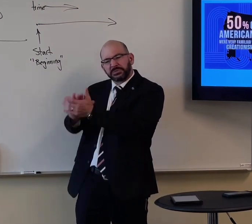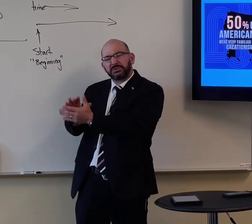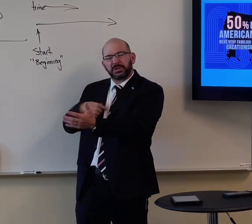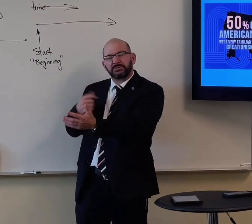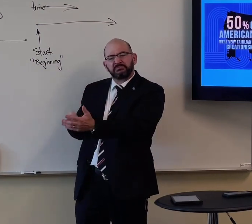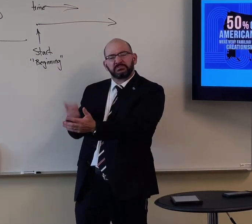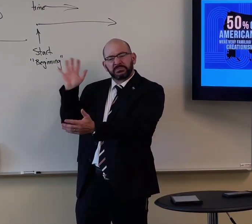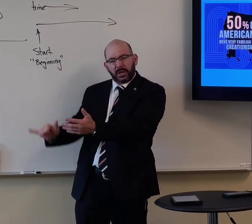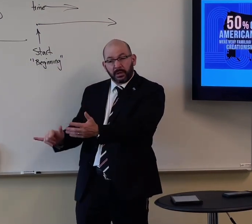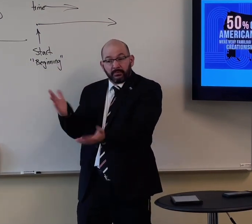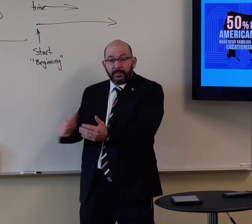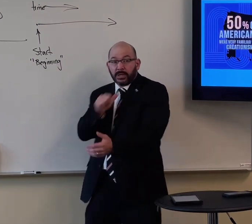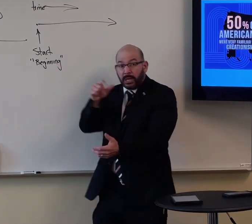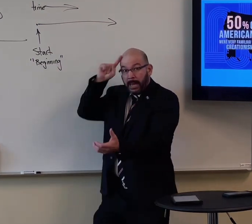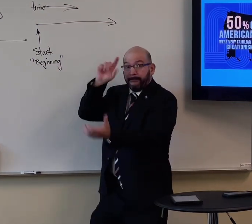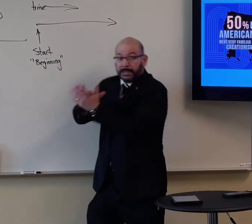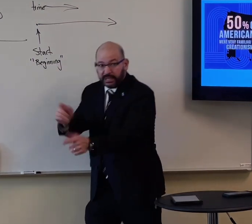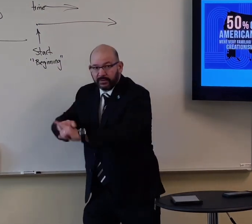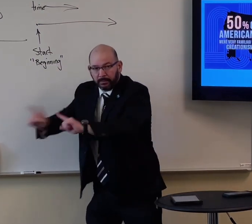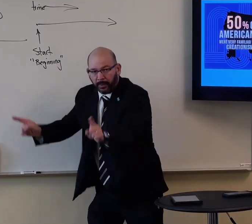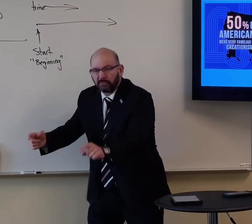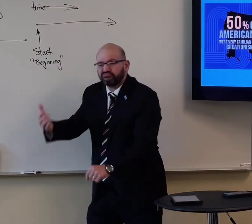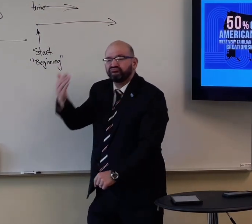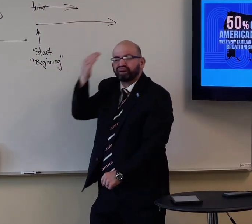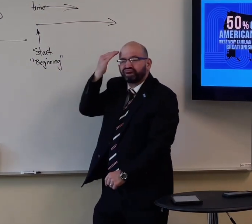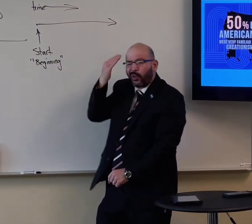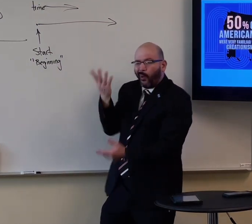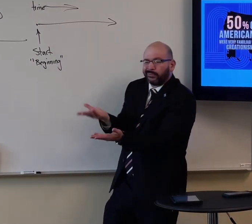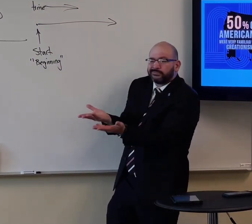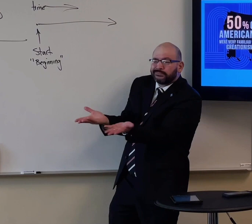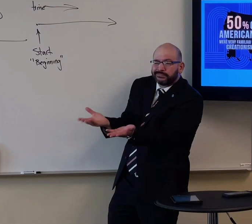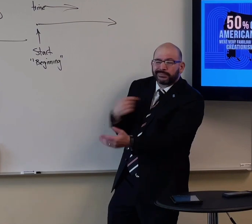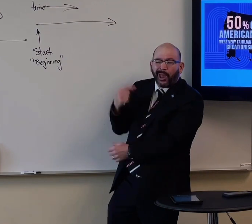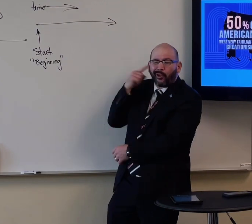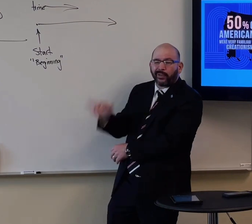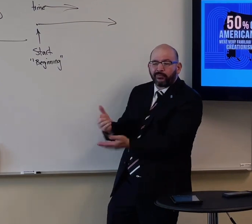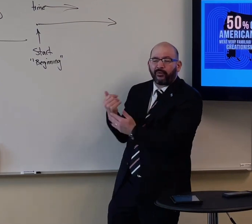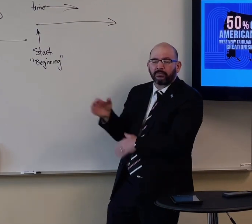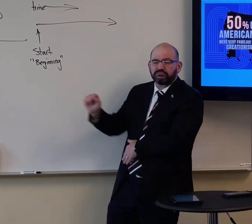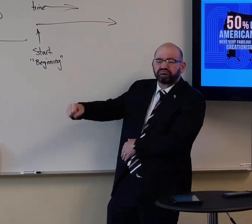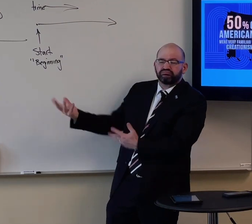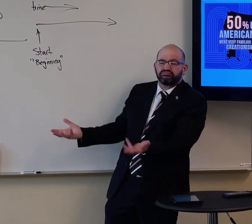They believed in creation. Maybe, maybe they didn't believe it, but they at least knew what it was.